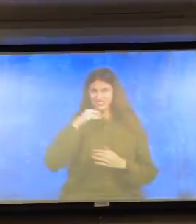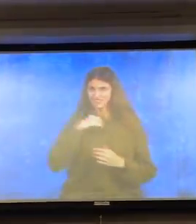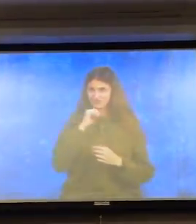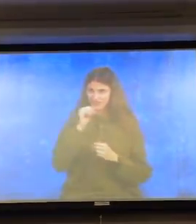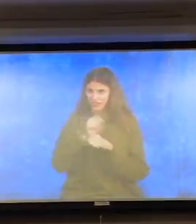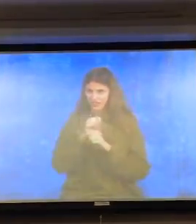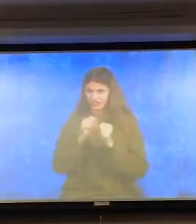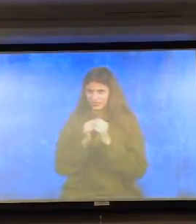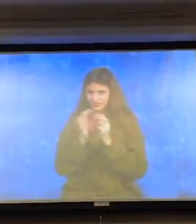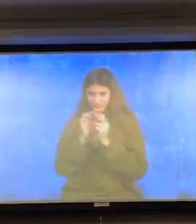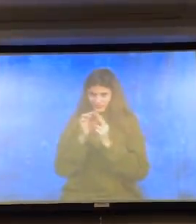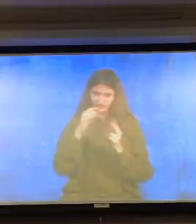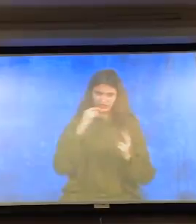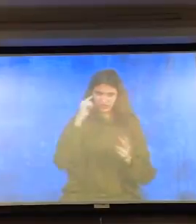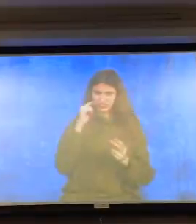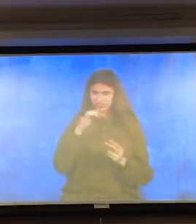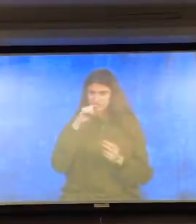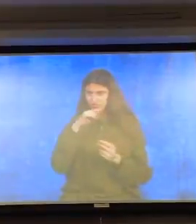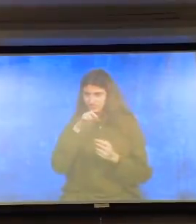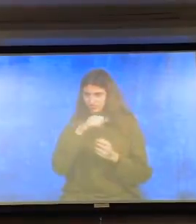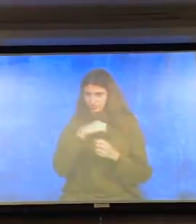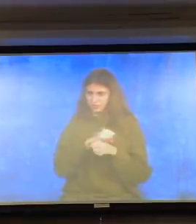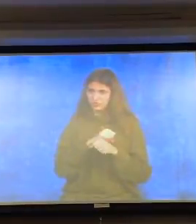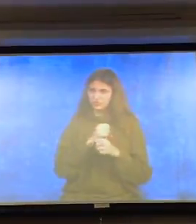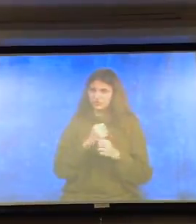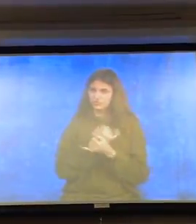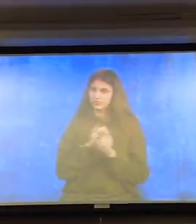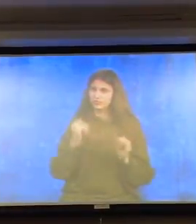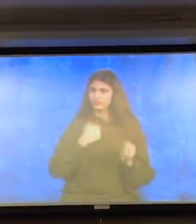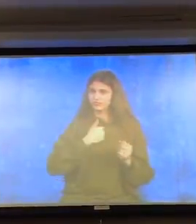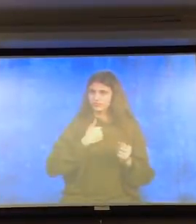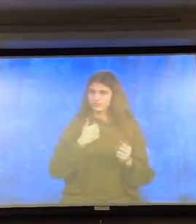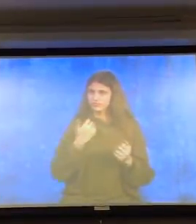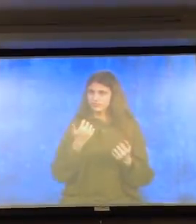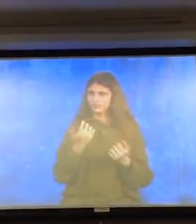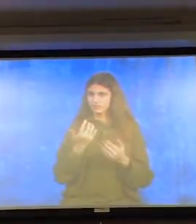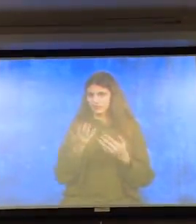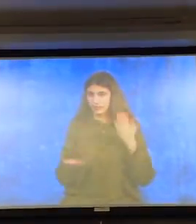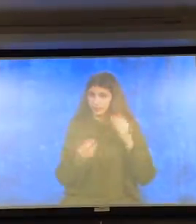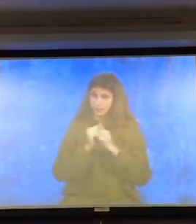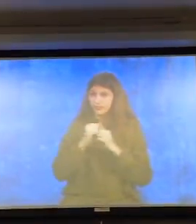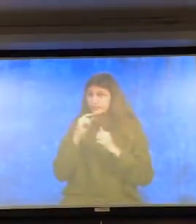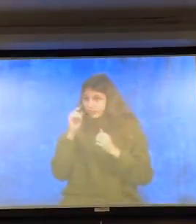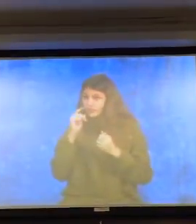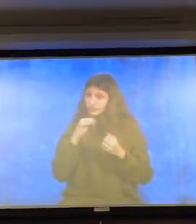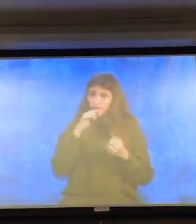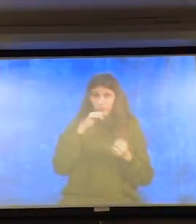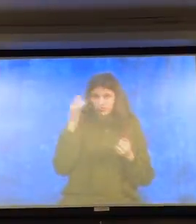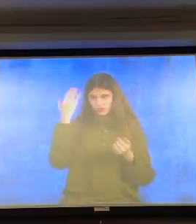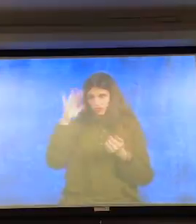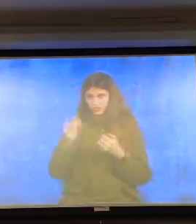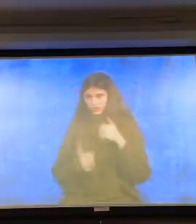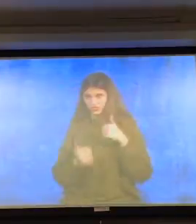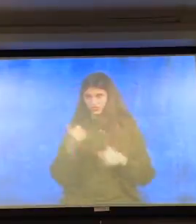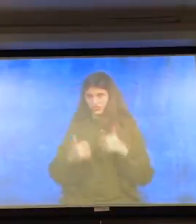Well, in the future, I will probably be working by myself without hearing or deaf people.